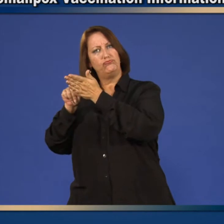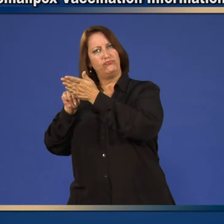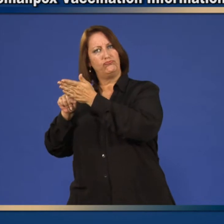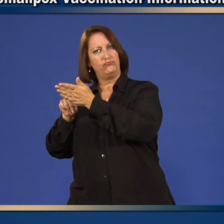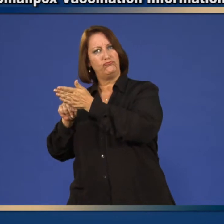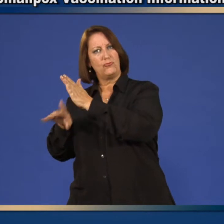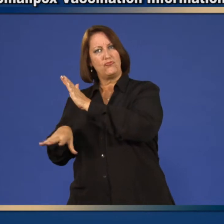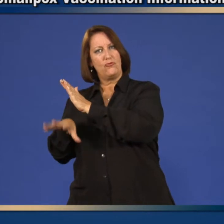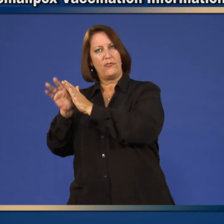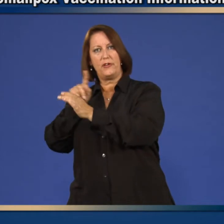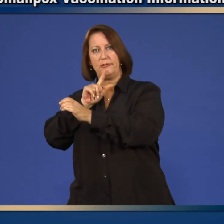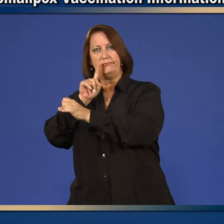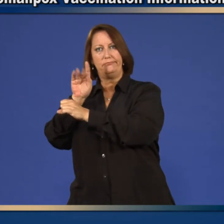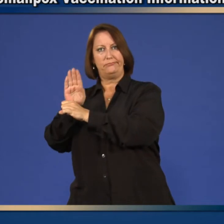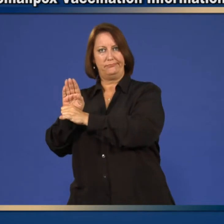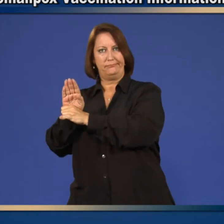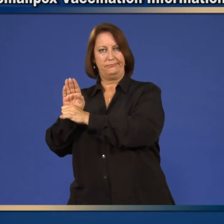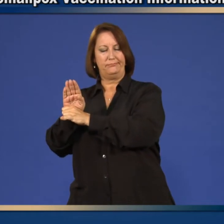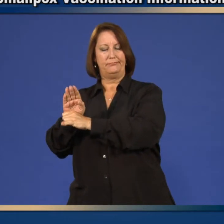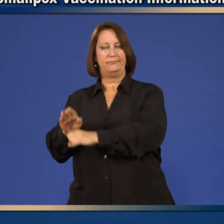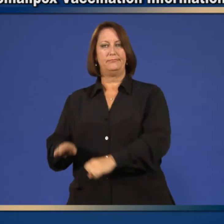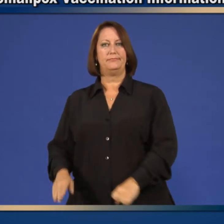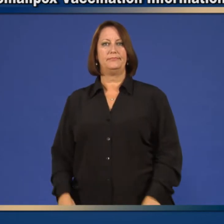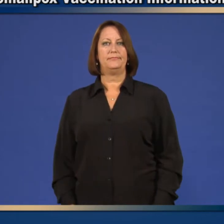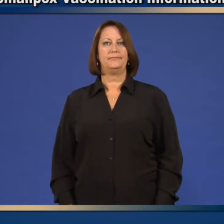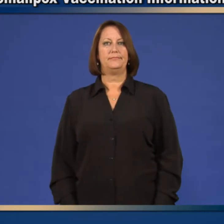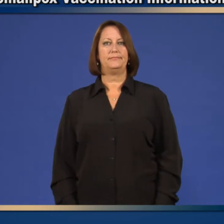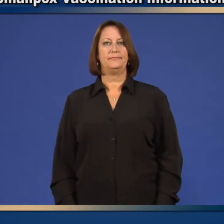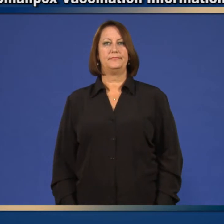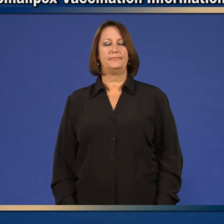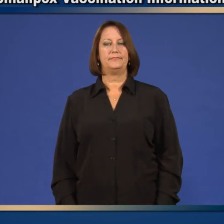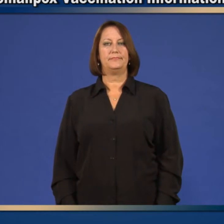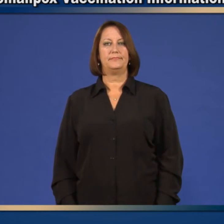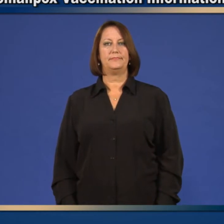research needs to be done to better answer this question.